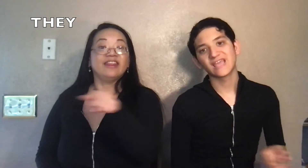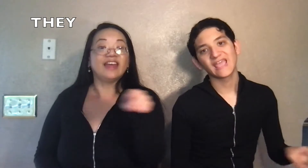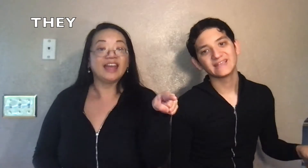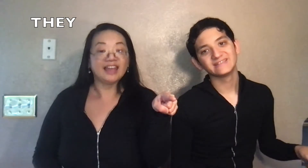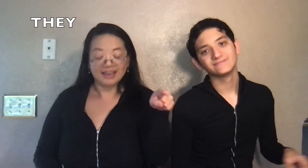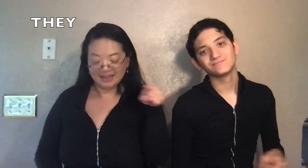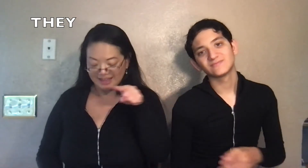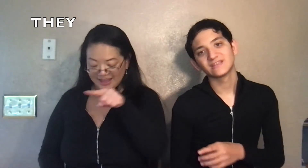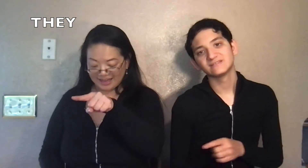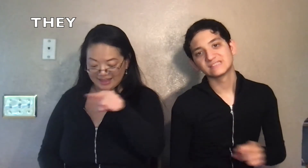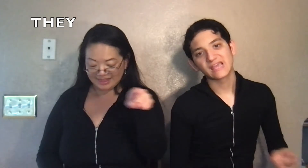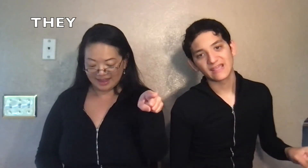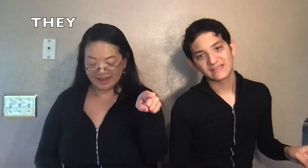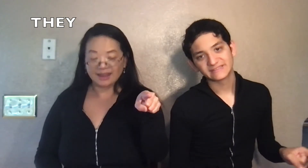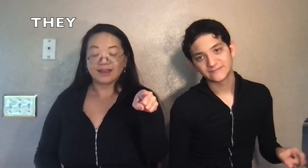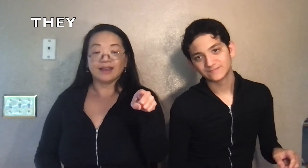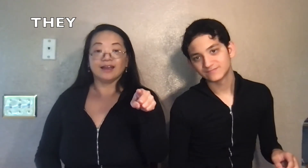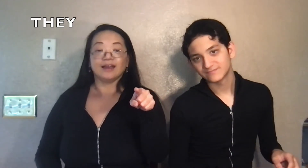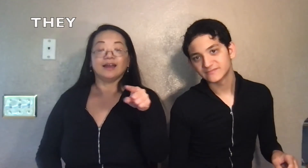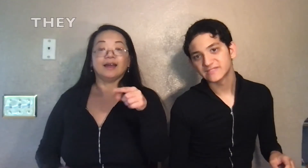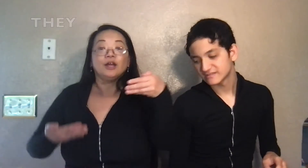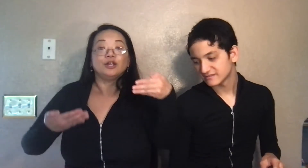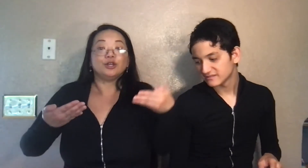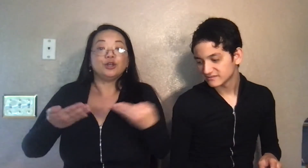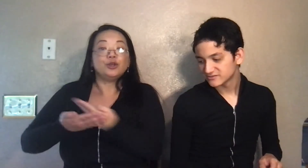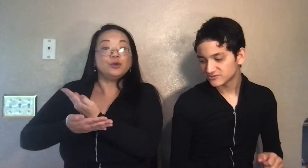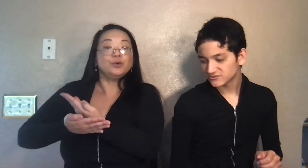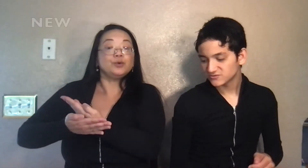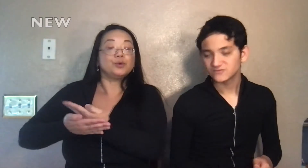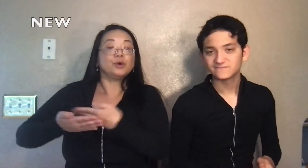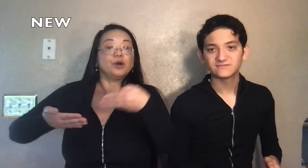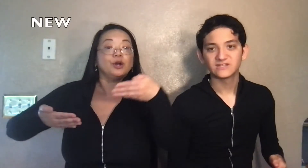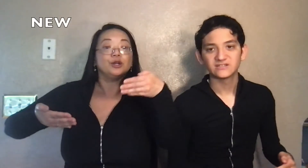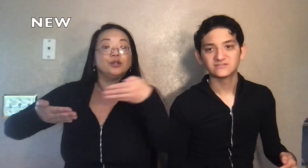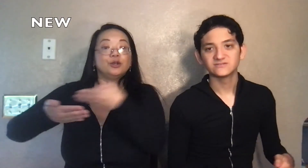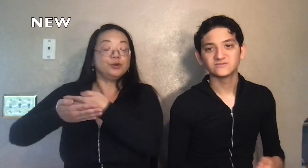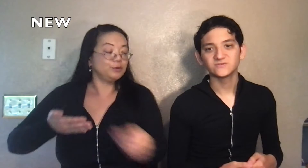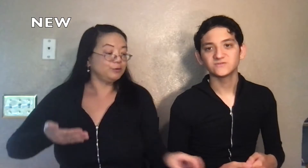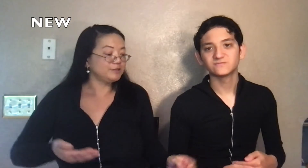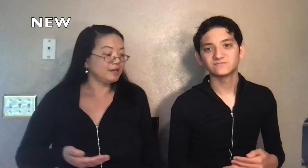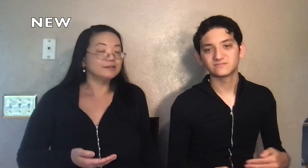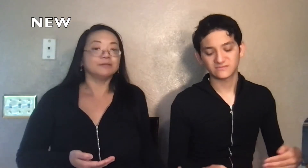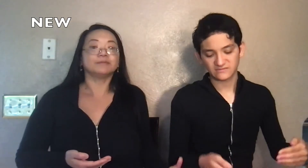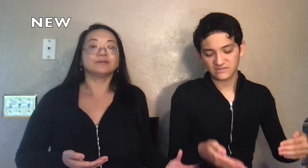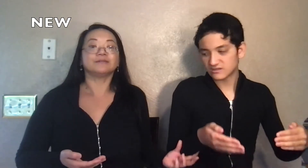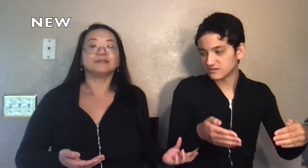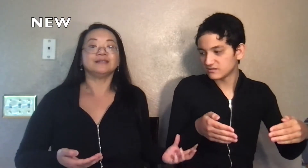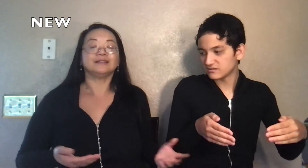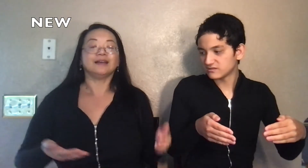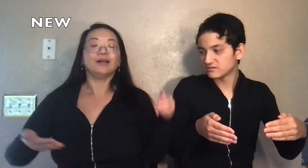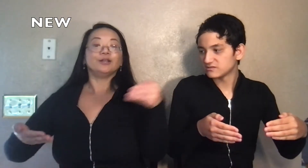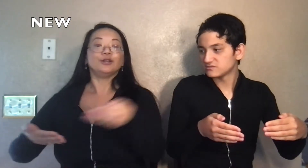They. They. New. New. Oops, hands up so you can see.